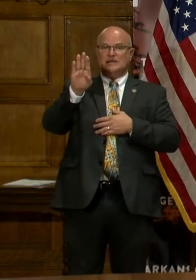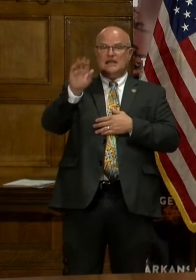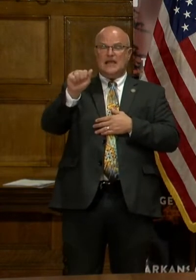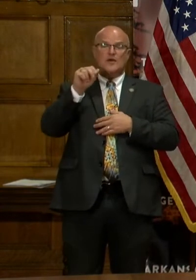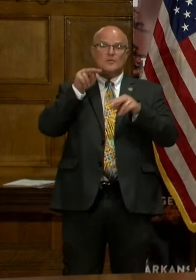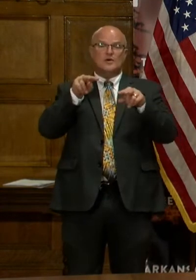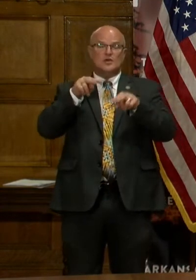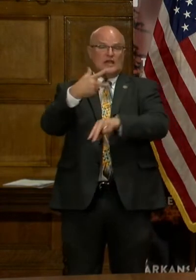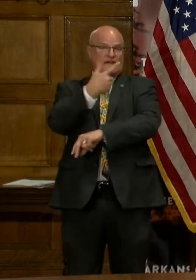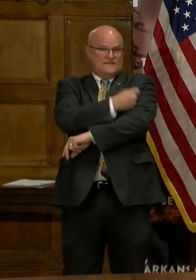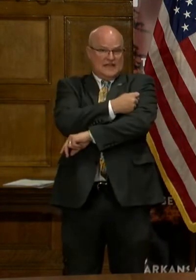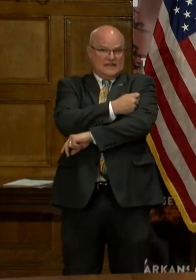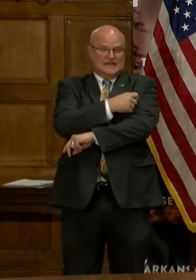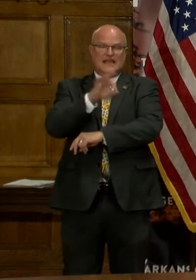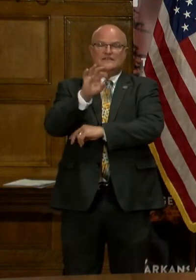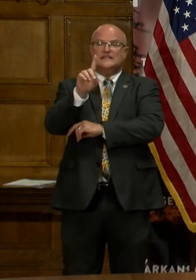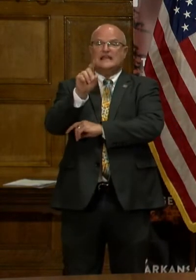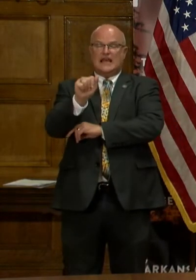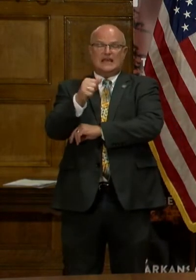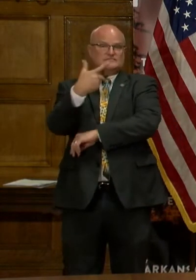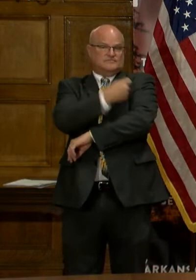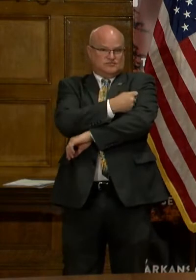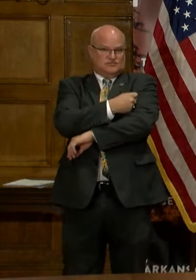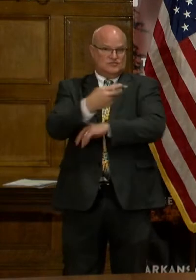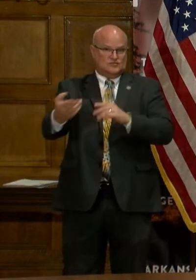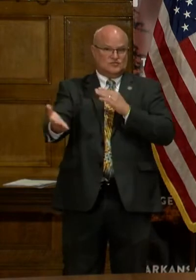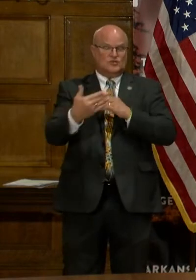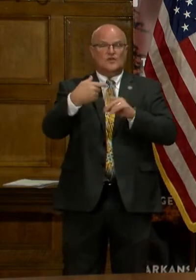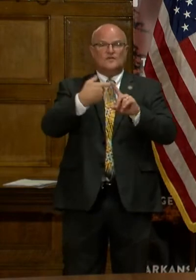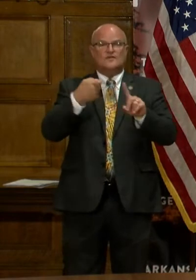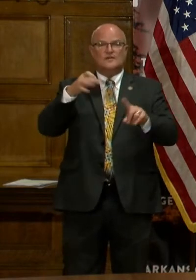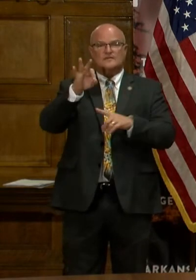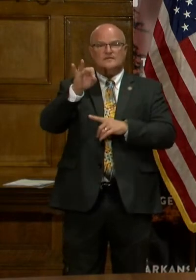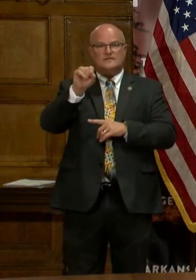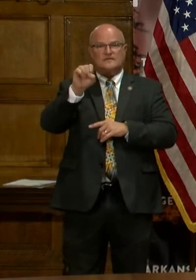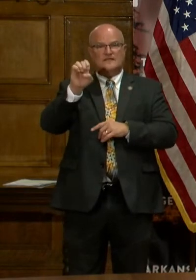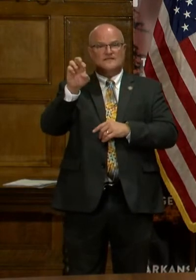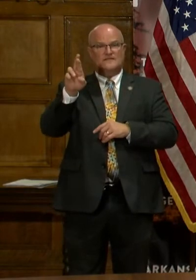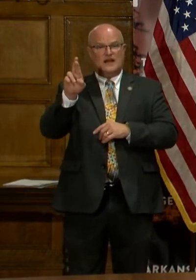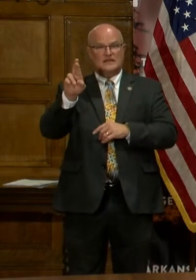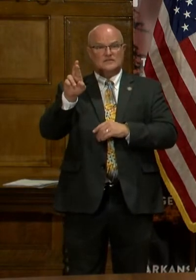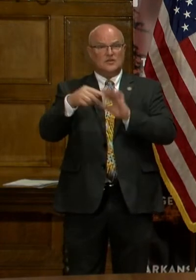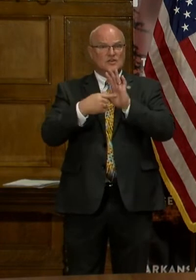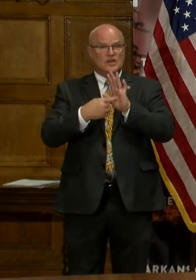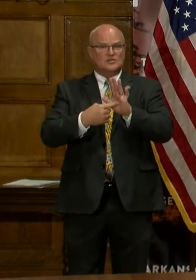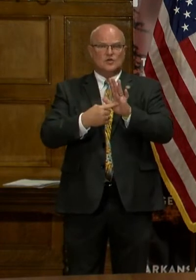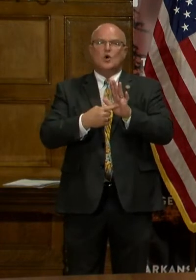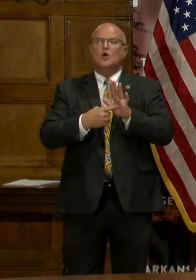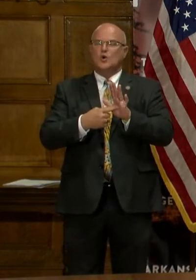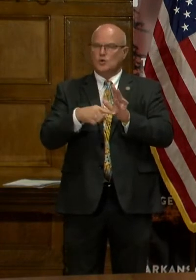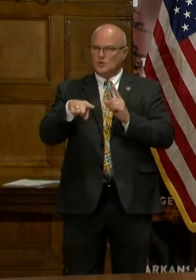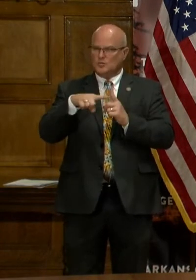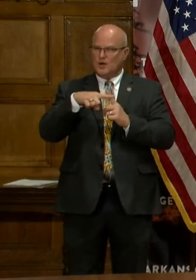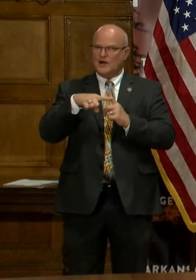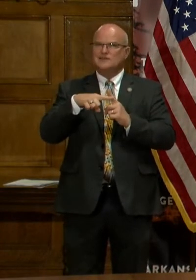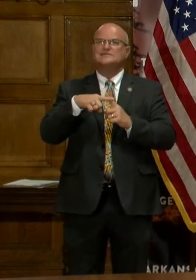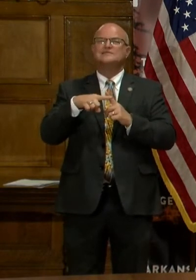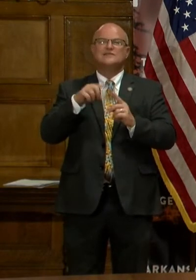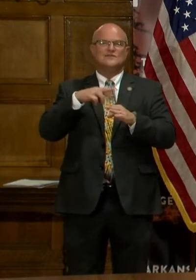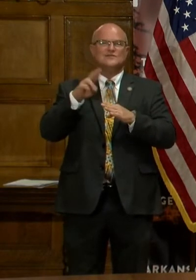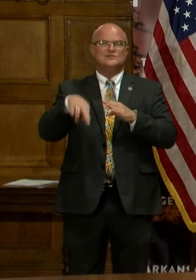be looking at a vaccine that will be coming forward from Pfizer. They showed very promising results on